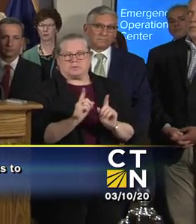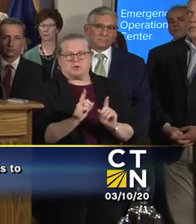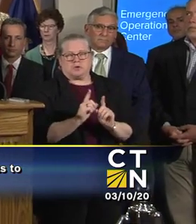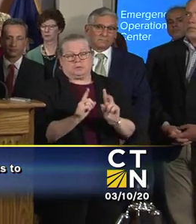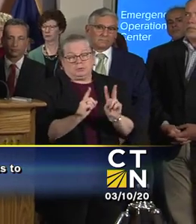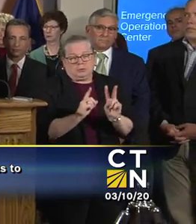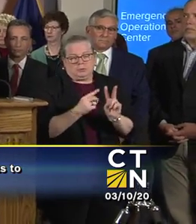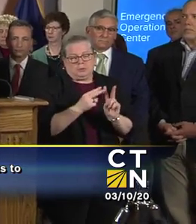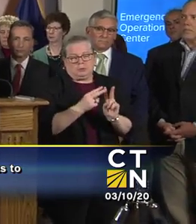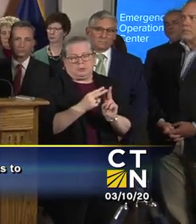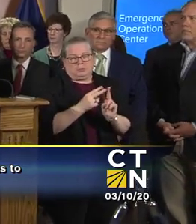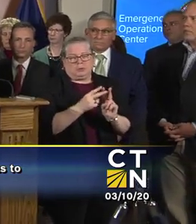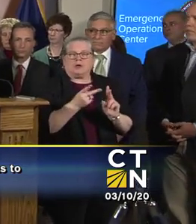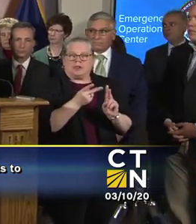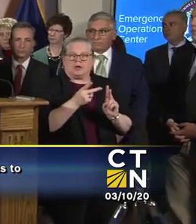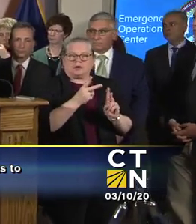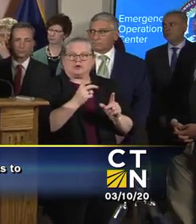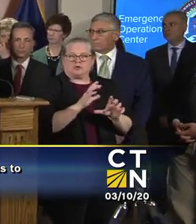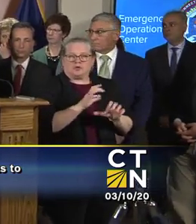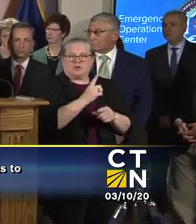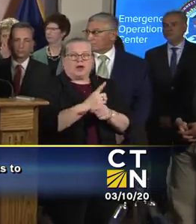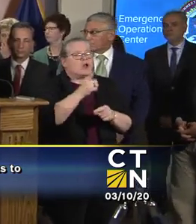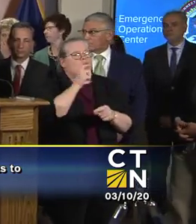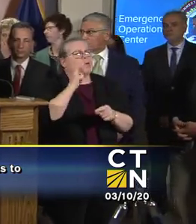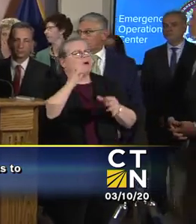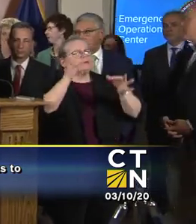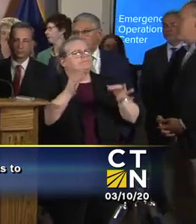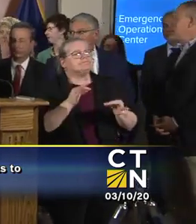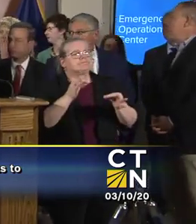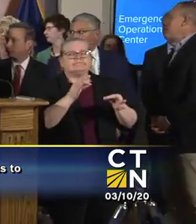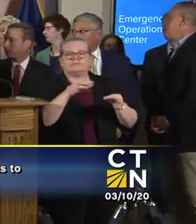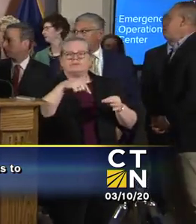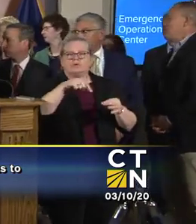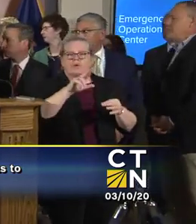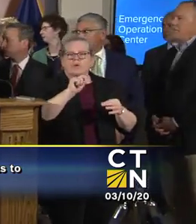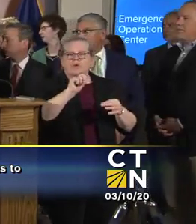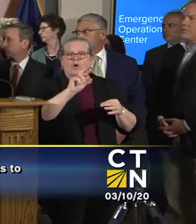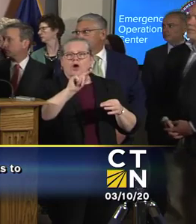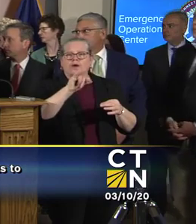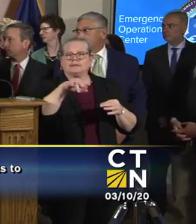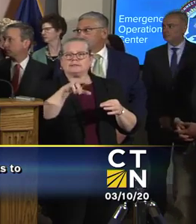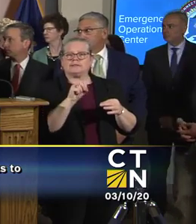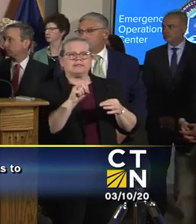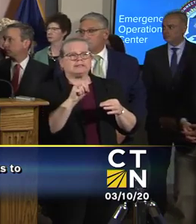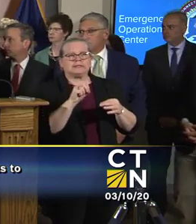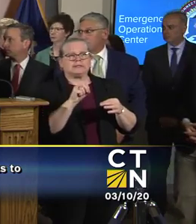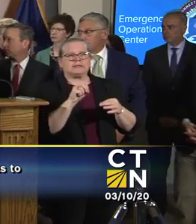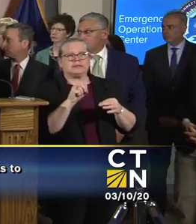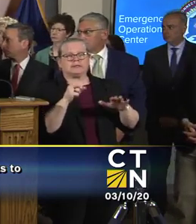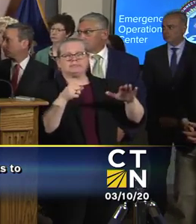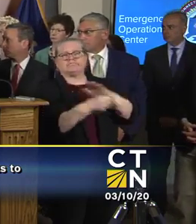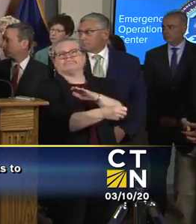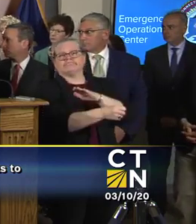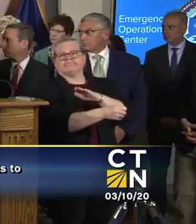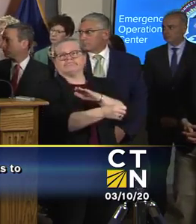order? Would that be local DPH? Would that be state DPH? What is the intent on how that would work?